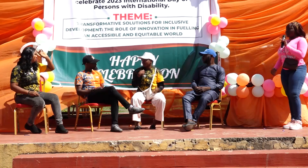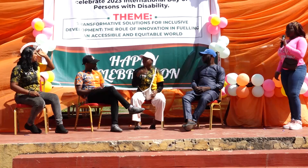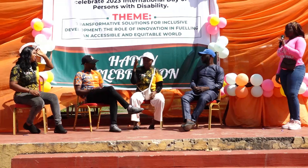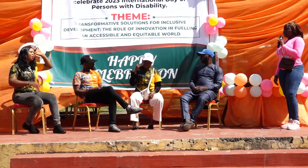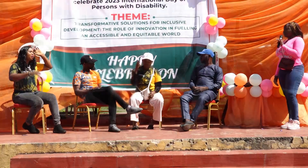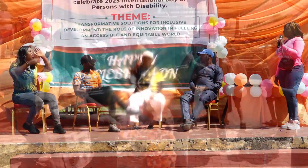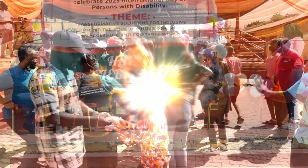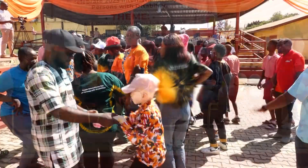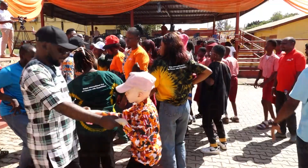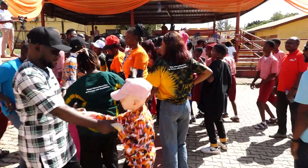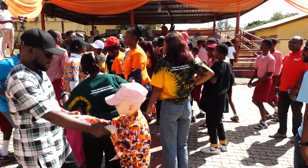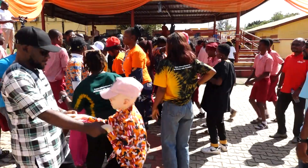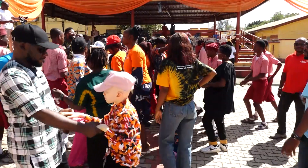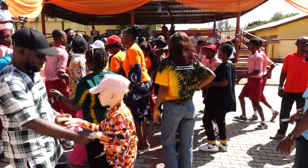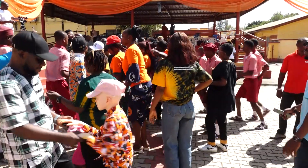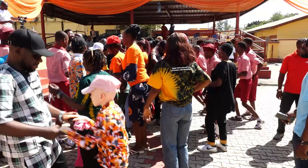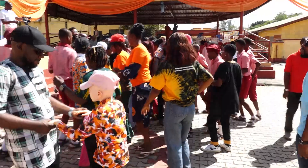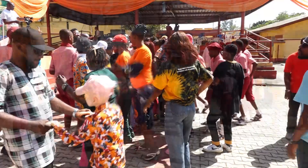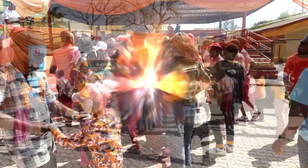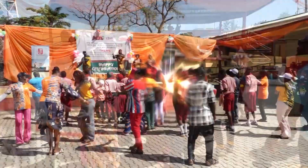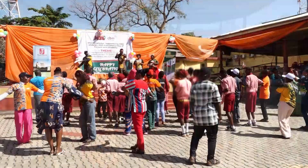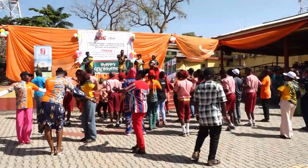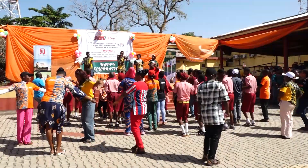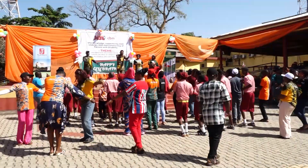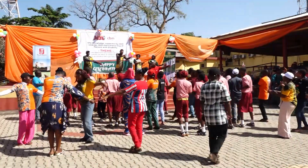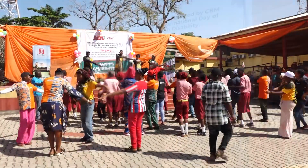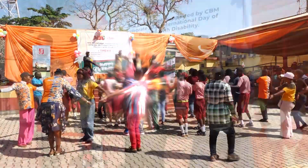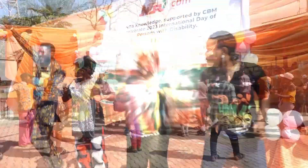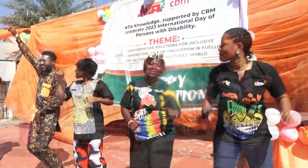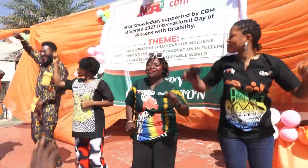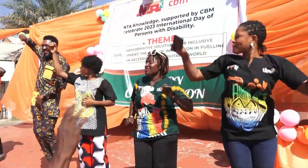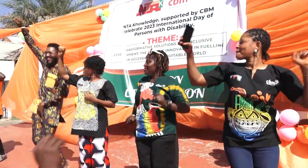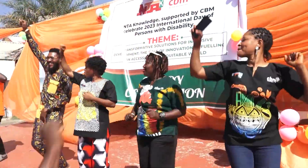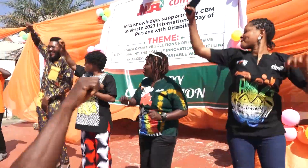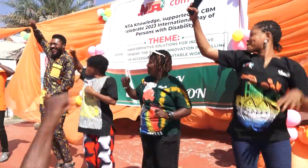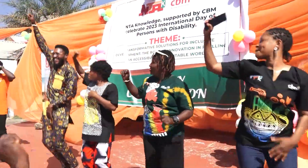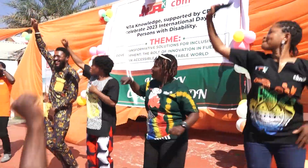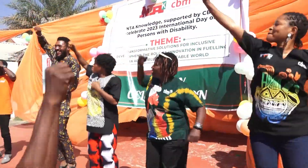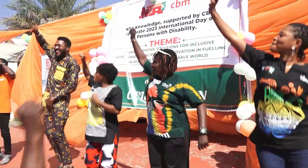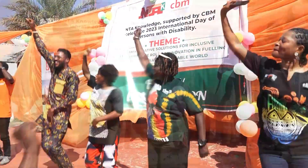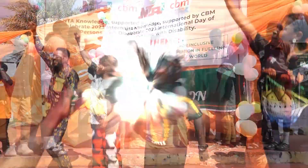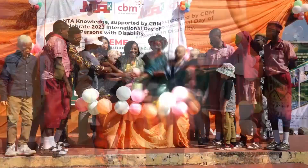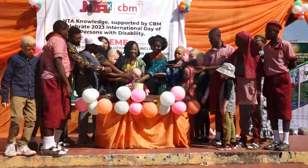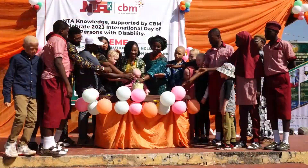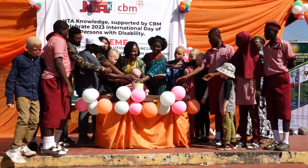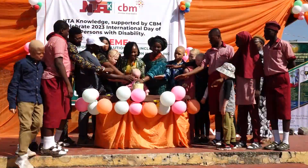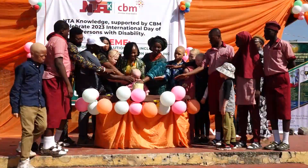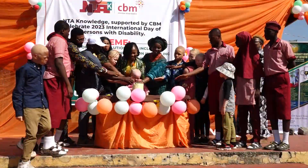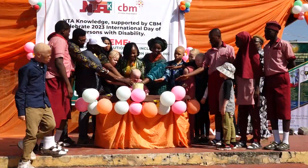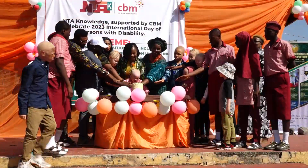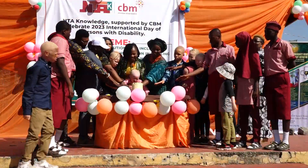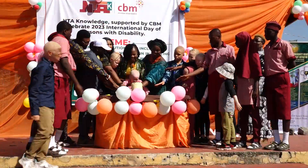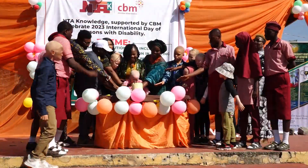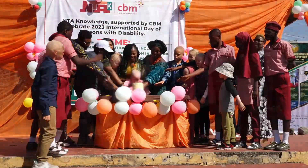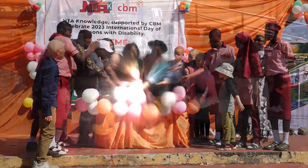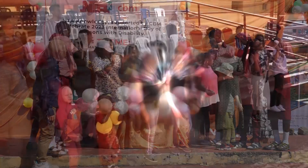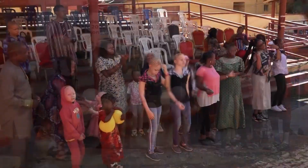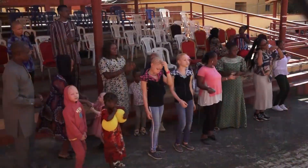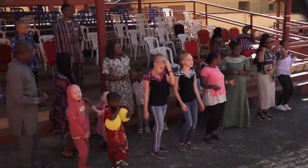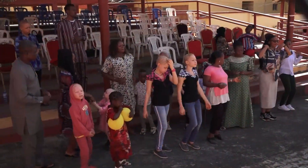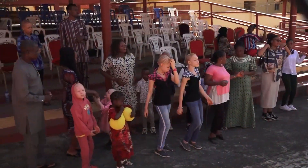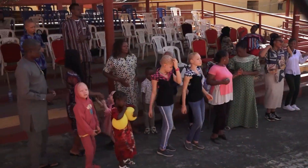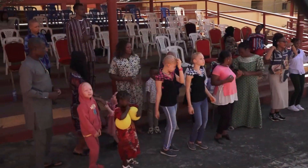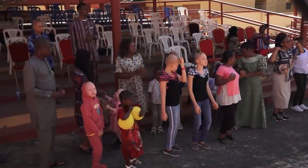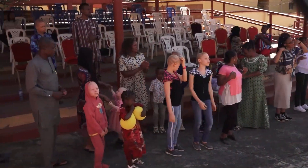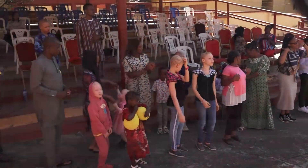discriminate us. With the spirit of joy and happiness, persons with disabilities came out en masse to celebrate this